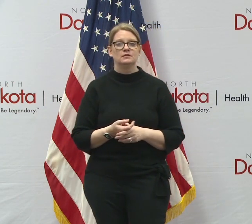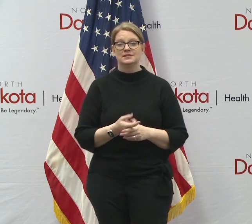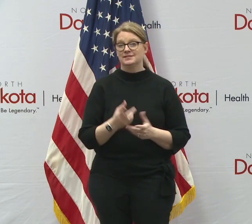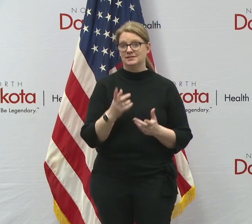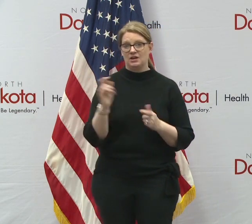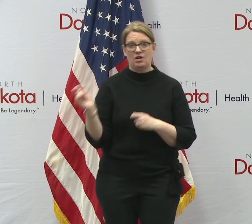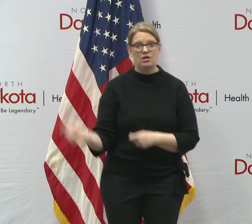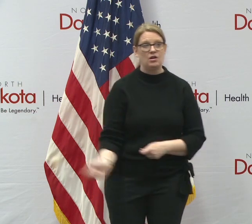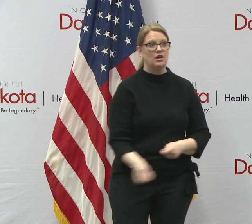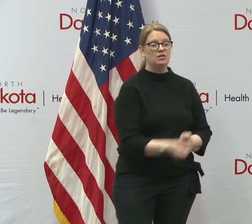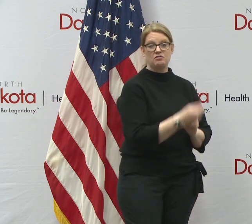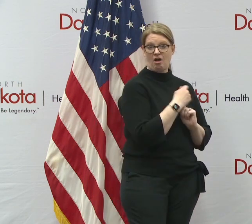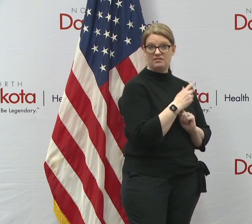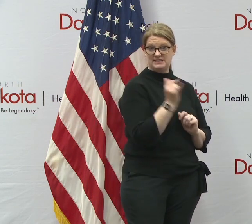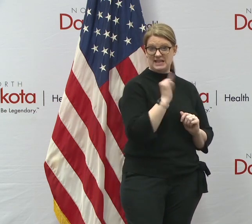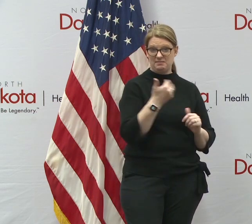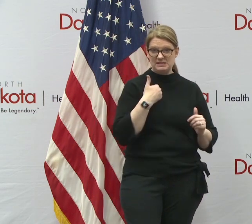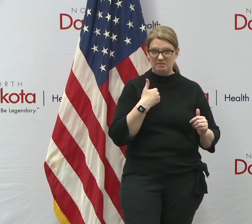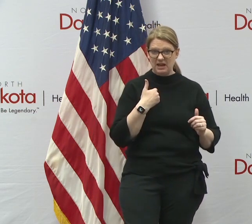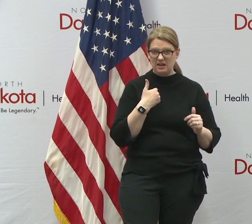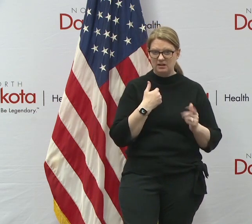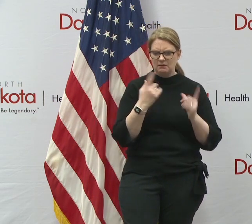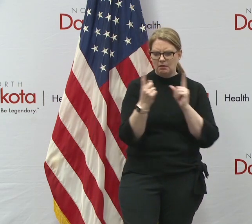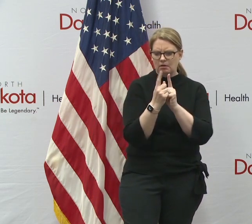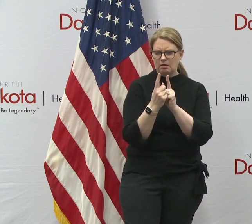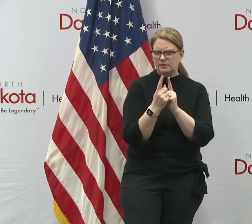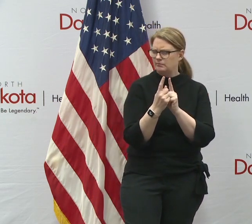you'll never be within 6 feet of anybody else. So you'll